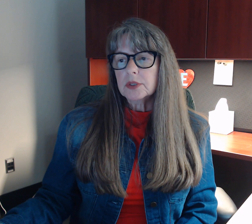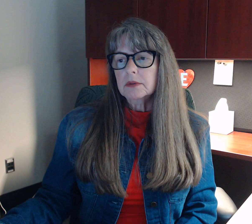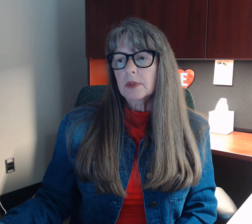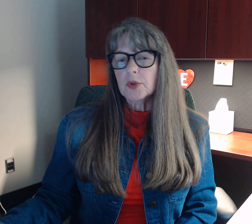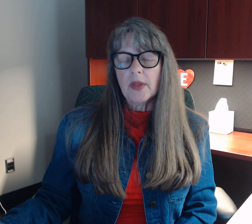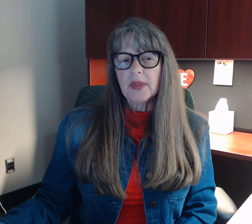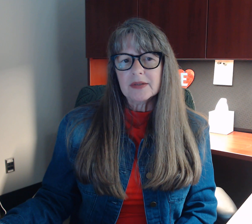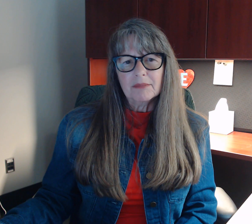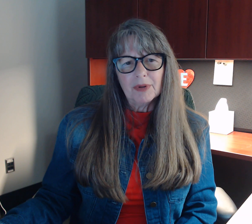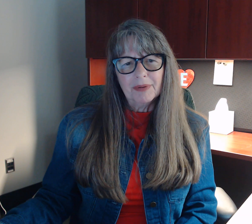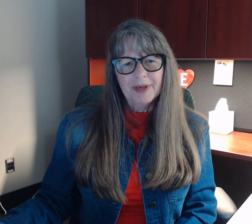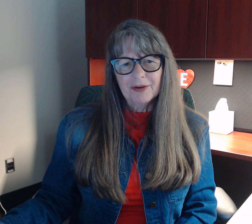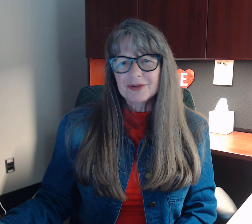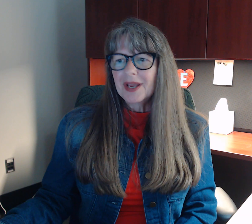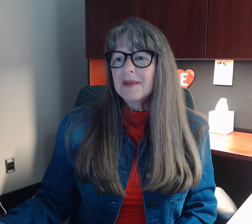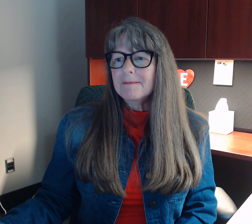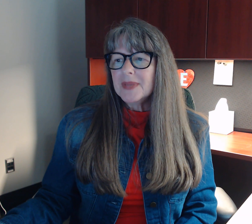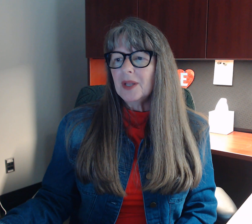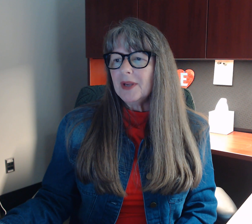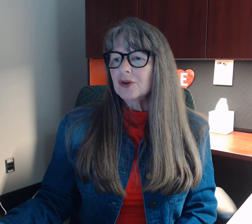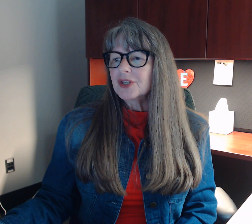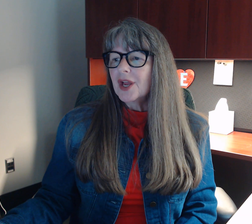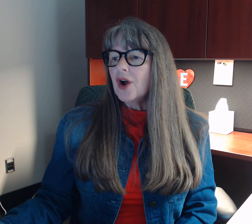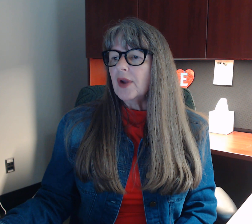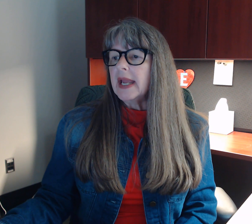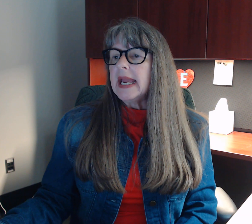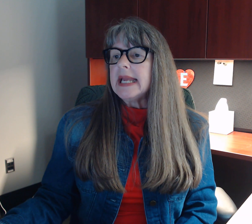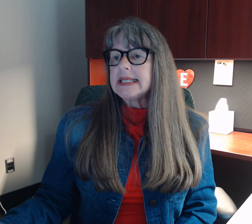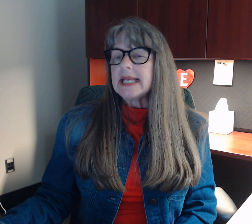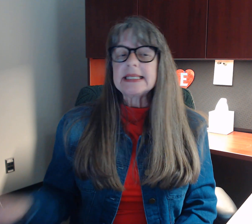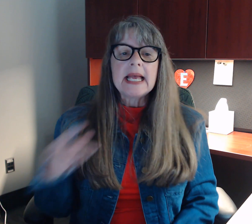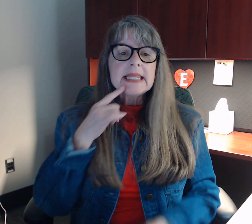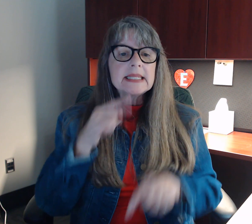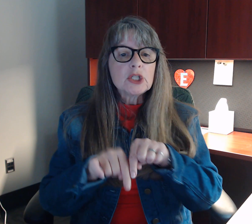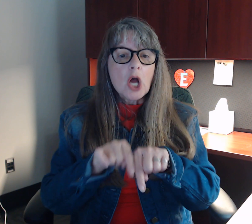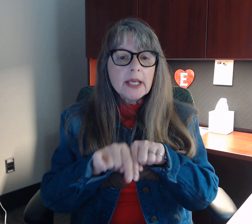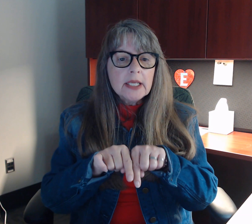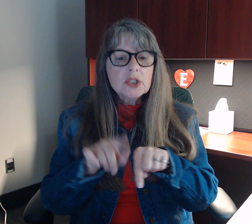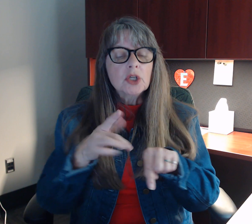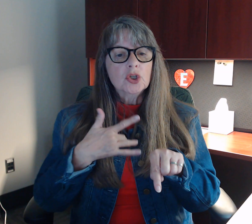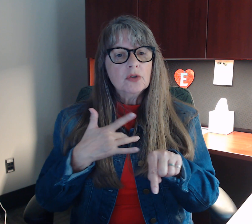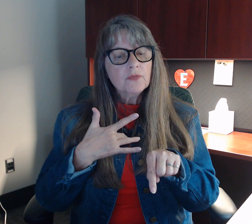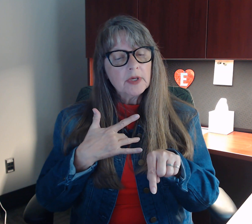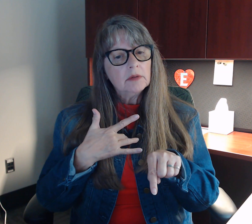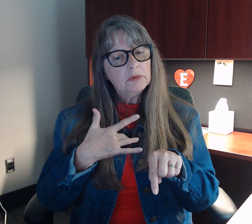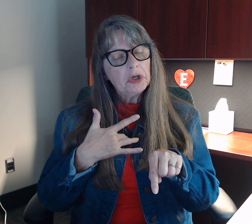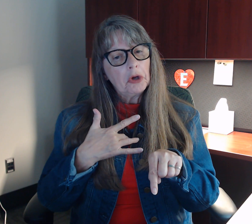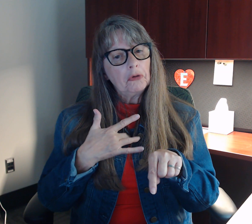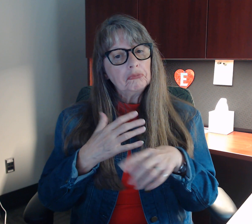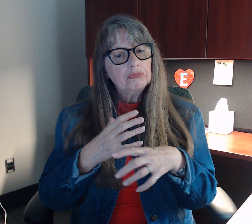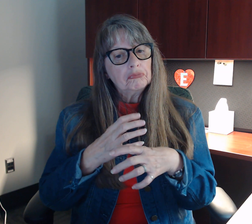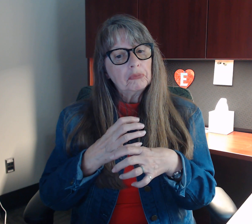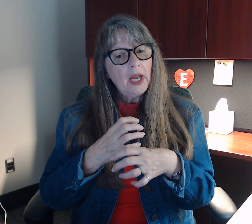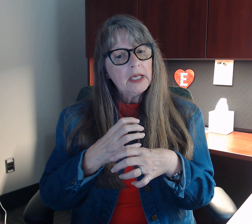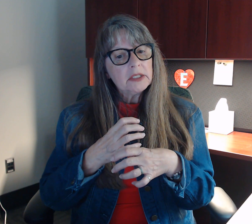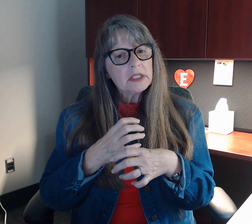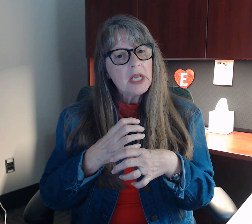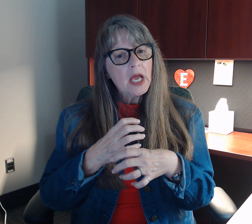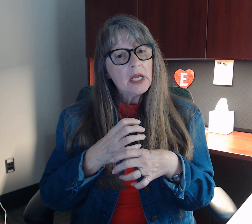I'm sorry, I think I said millimeters. Millimeters. Okay, it says that the stockings should feel, kind of snug,